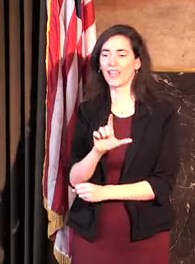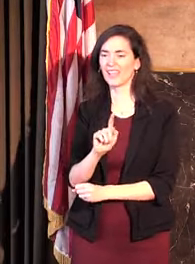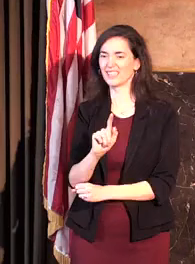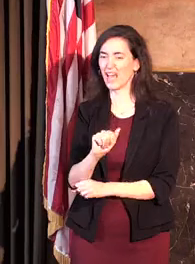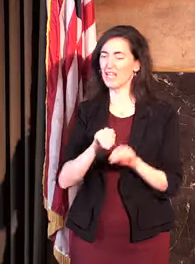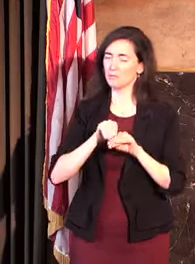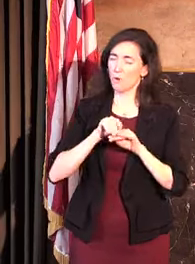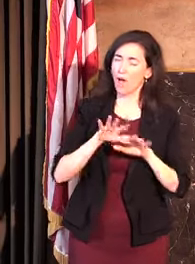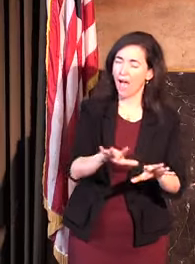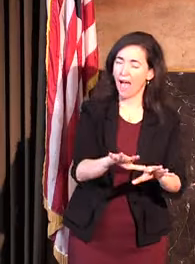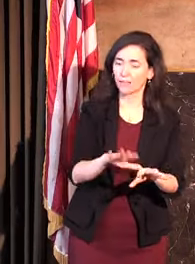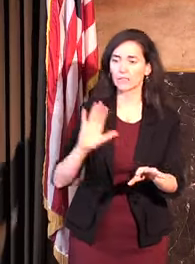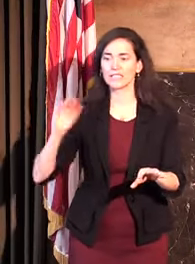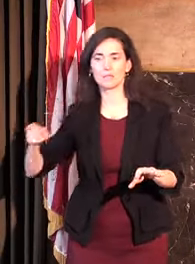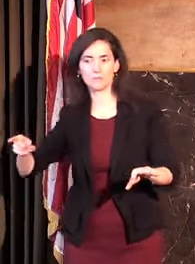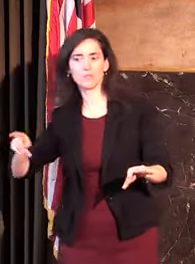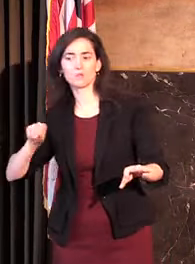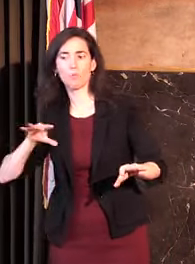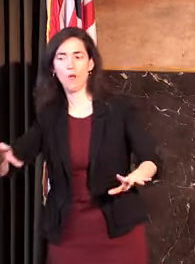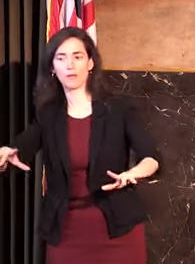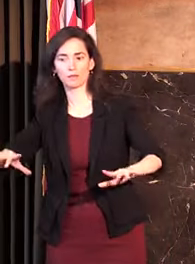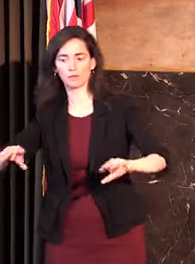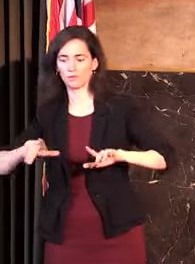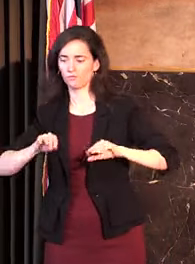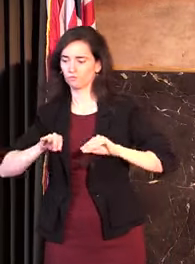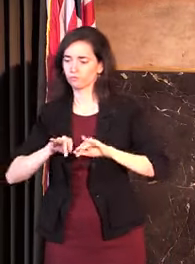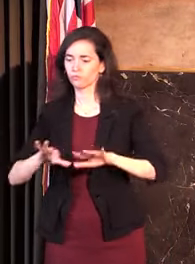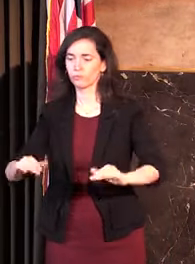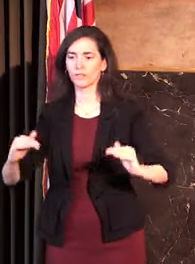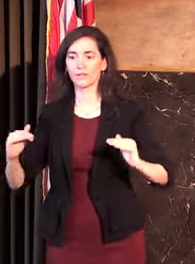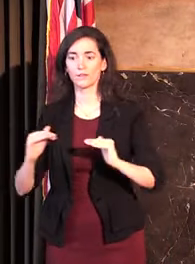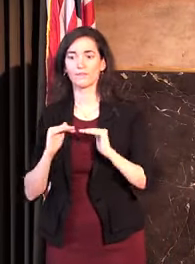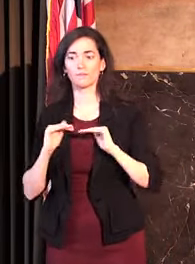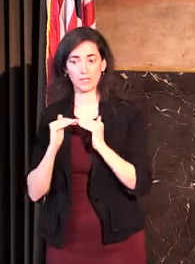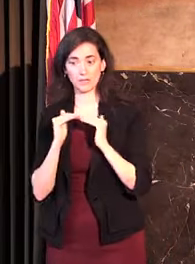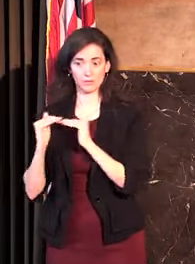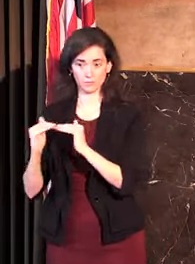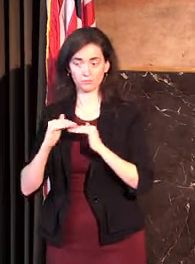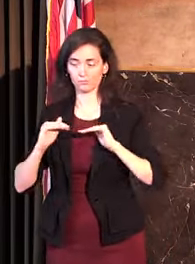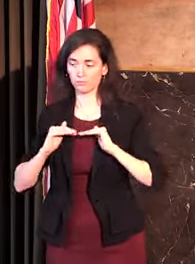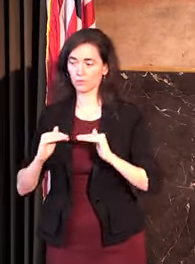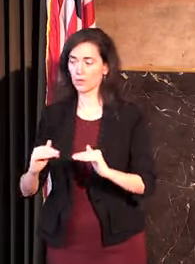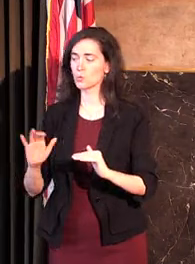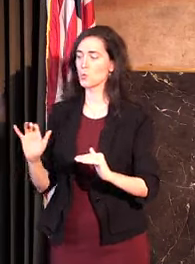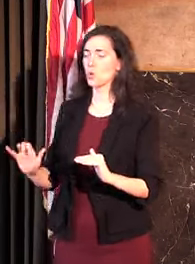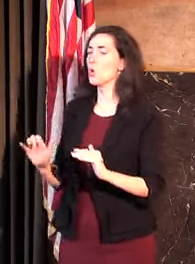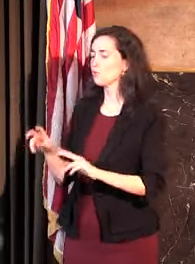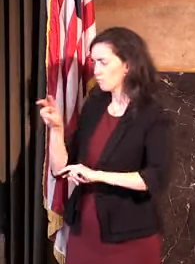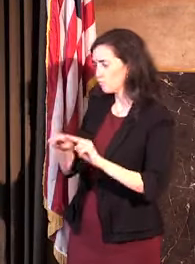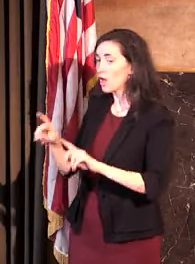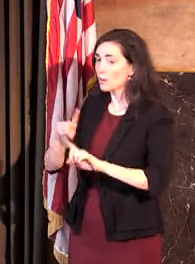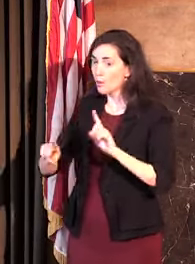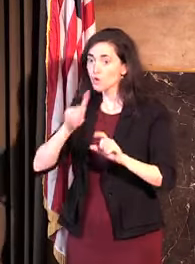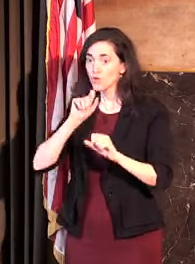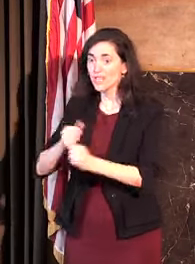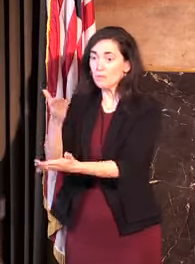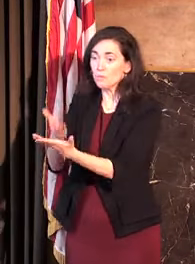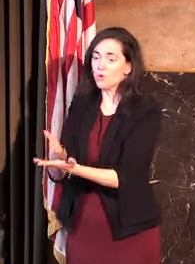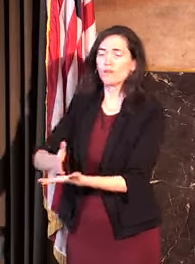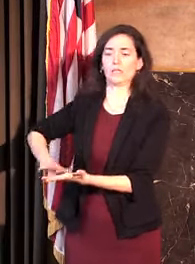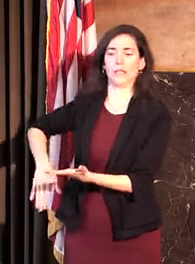abundant variant there. But these are all relatively preliminary and theoretical concerns. Until we get